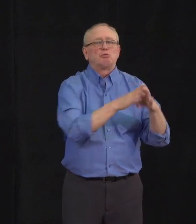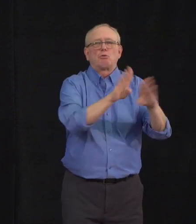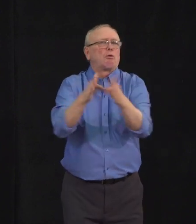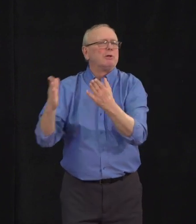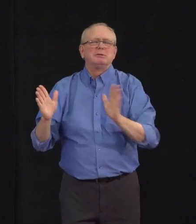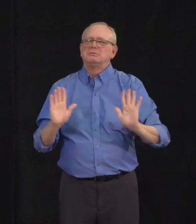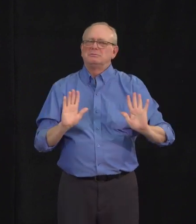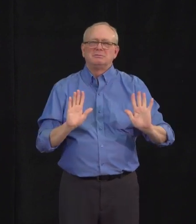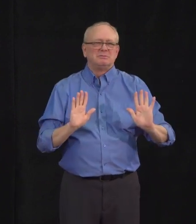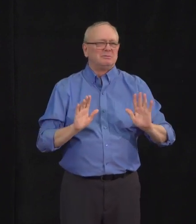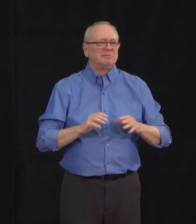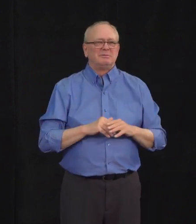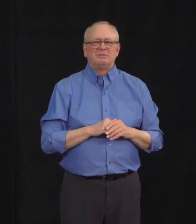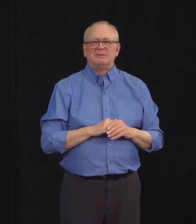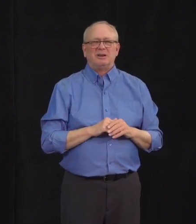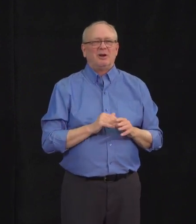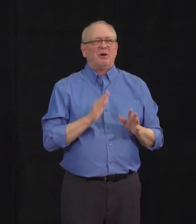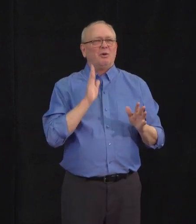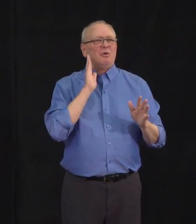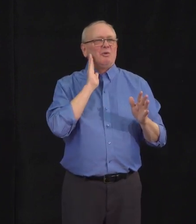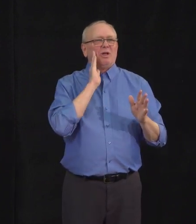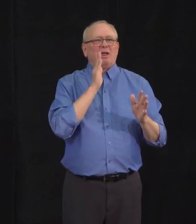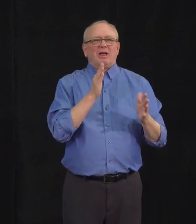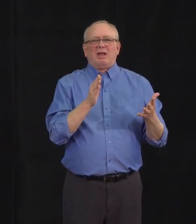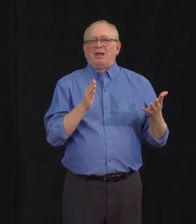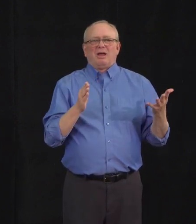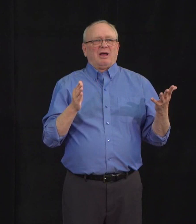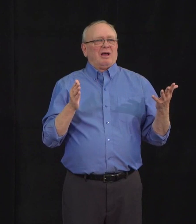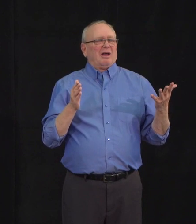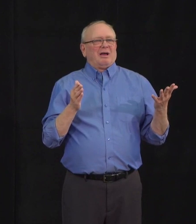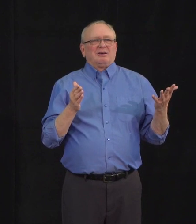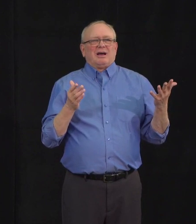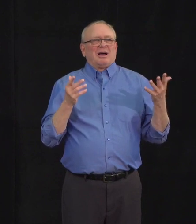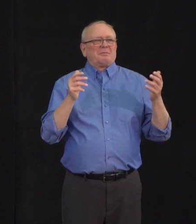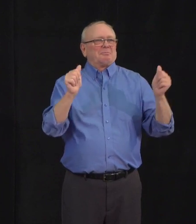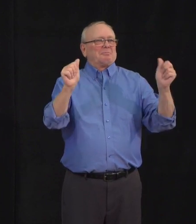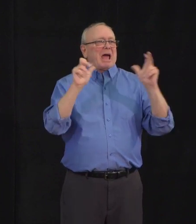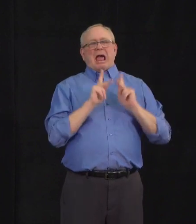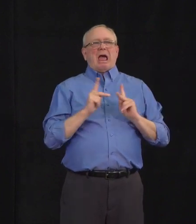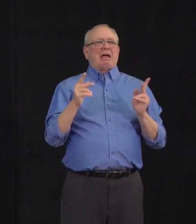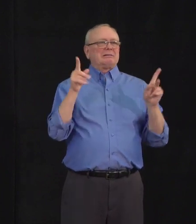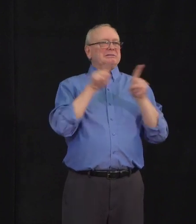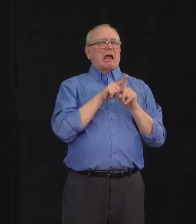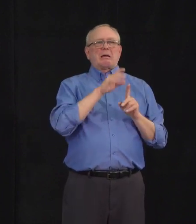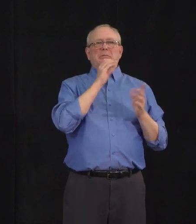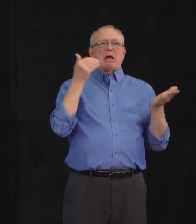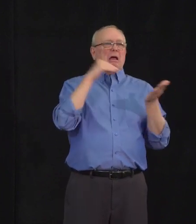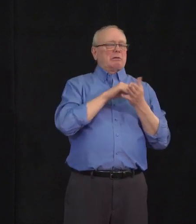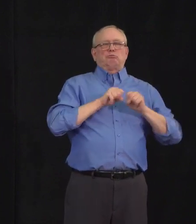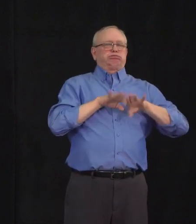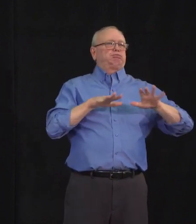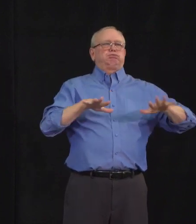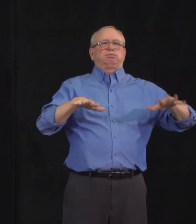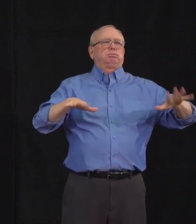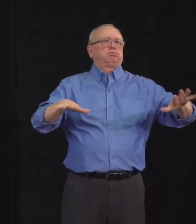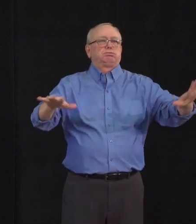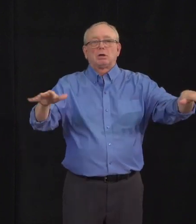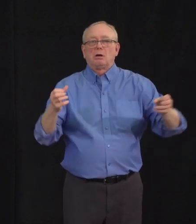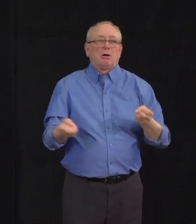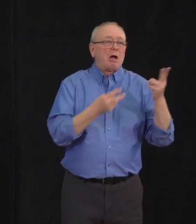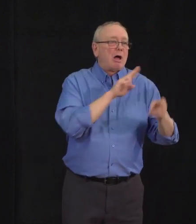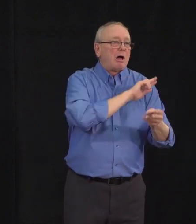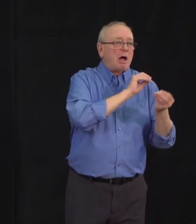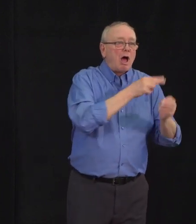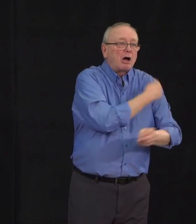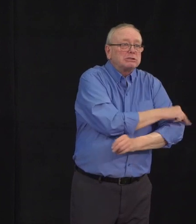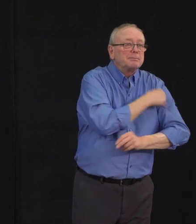defer that prediction that we saw of the high rate of ICU admissions and deaths, but that we actually avoid it. And so that in our reopening,